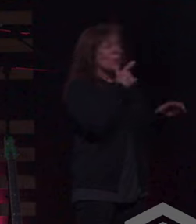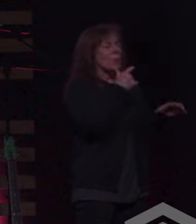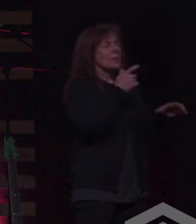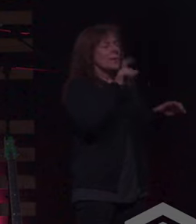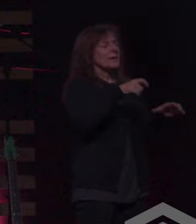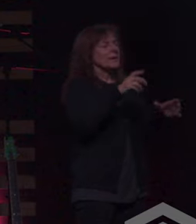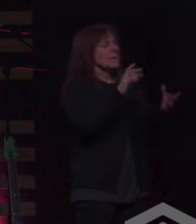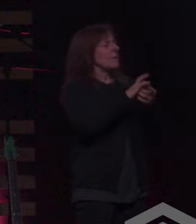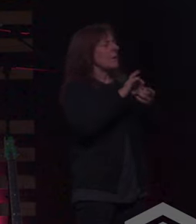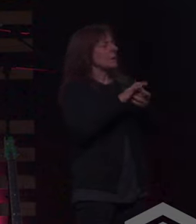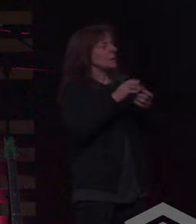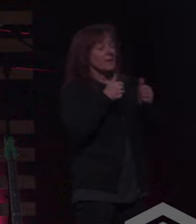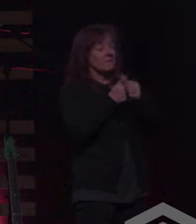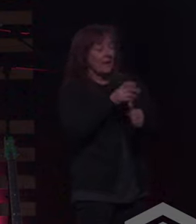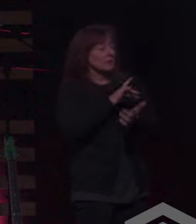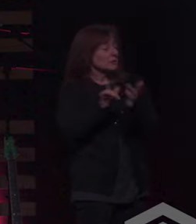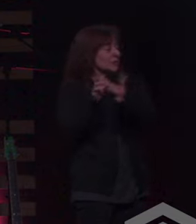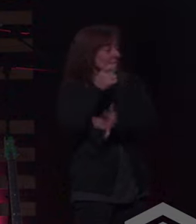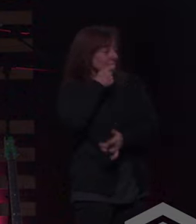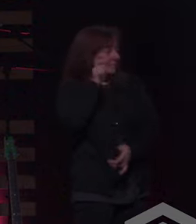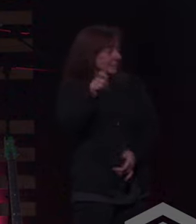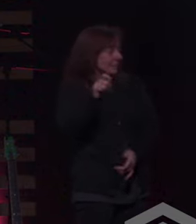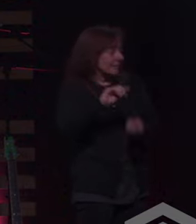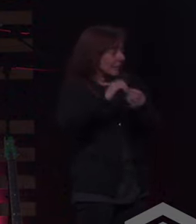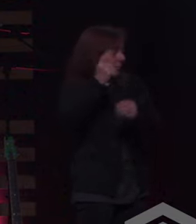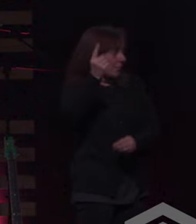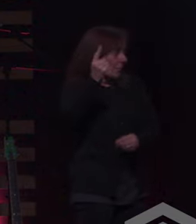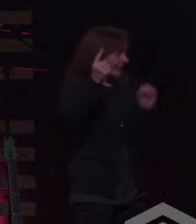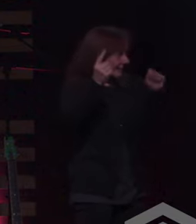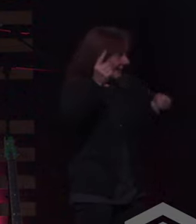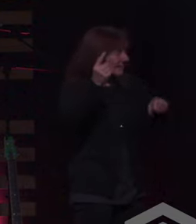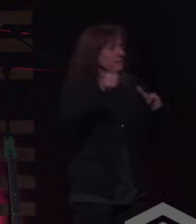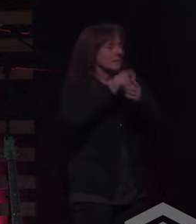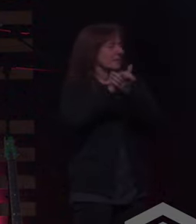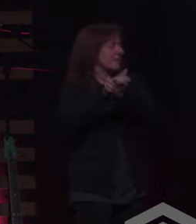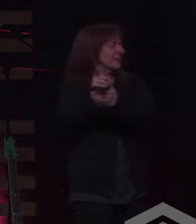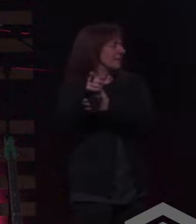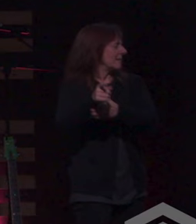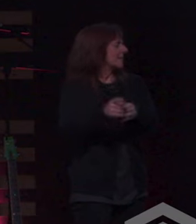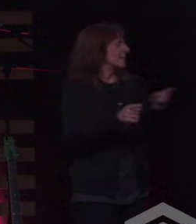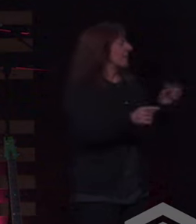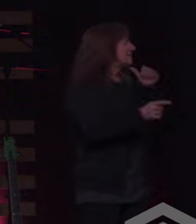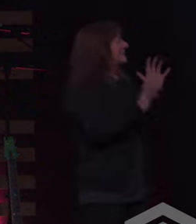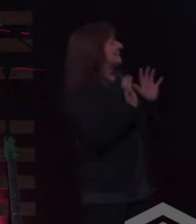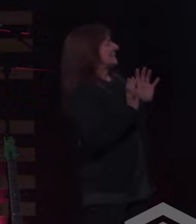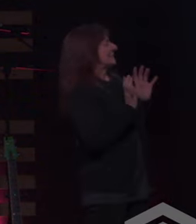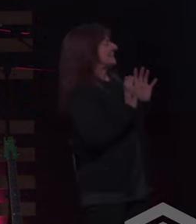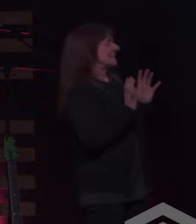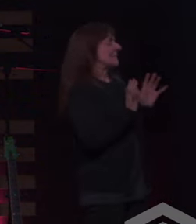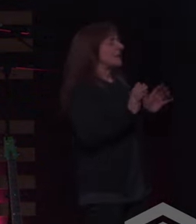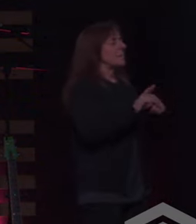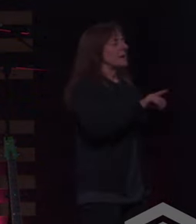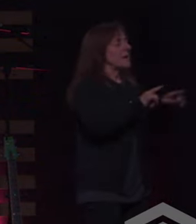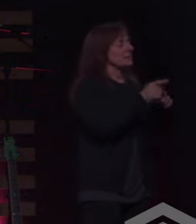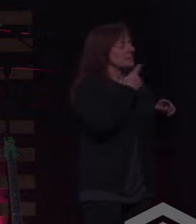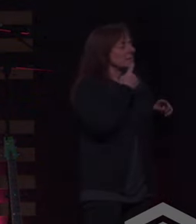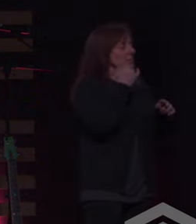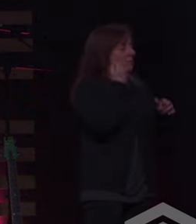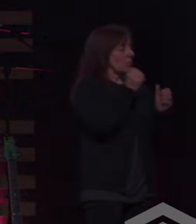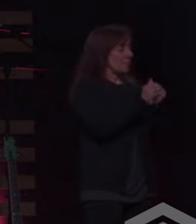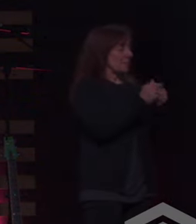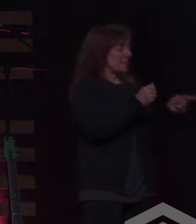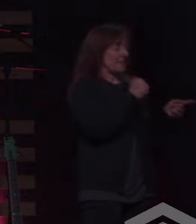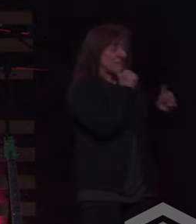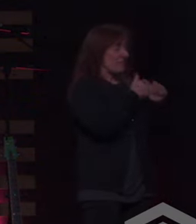need in a partner is, do they follow Jesus? That's the number one thing, I promise you. And the Bible's very clear about that, but it also says, if you're with someone who is